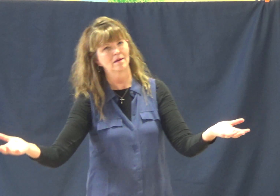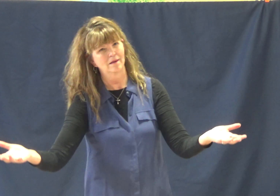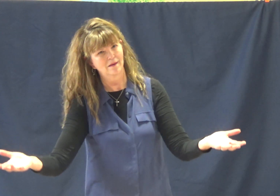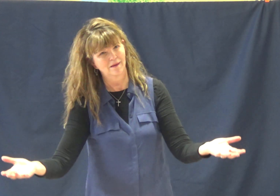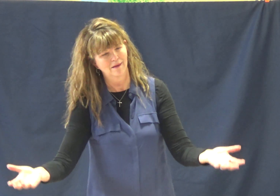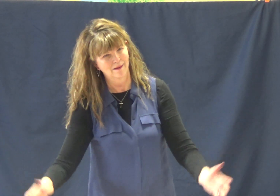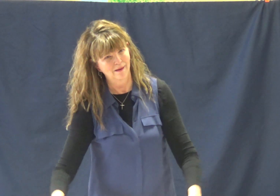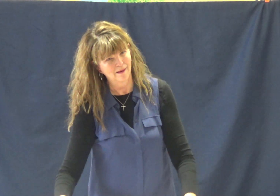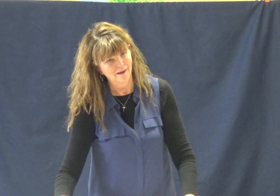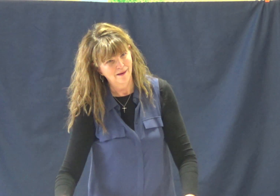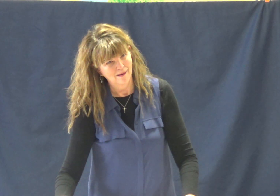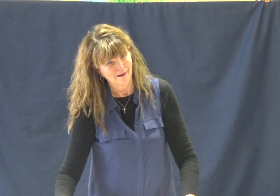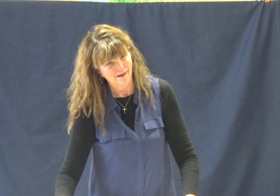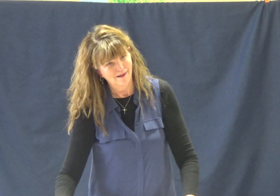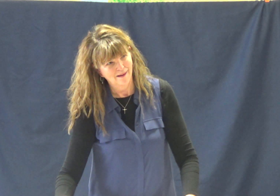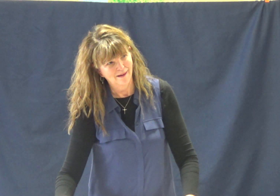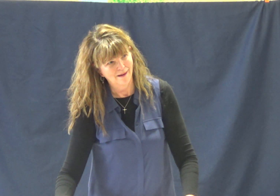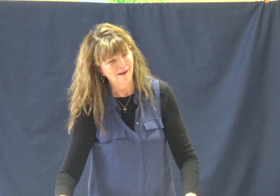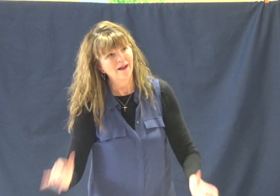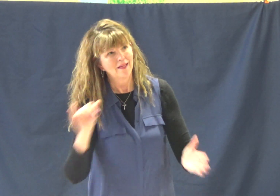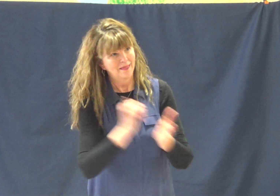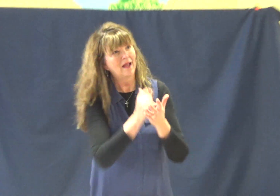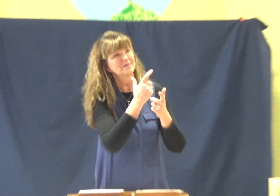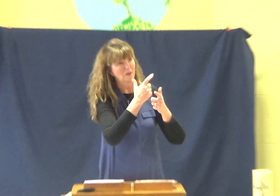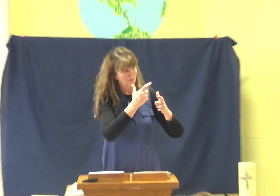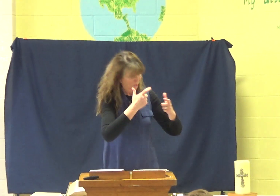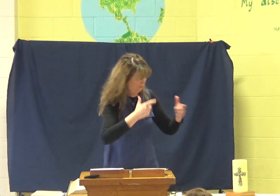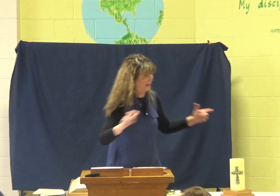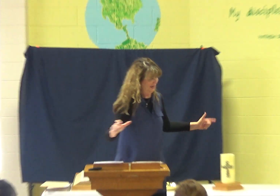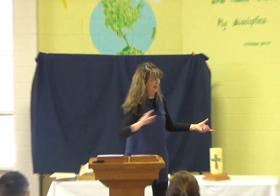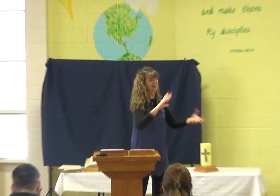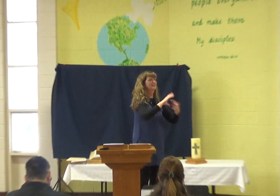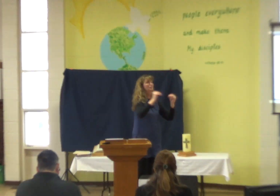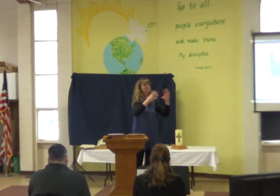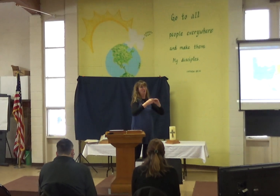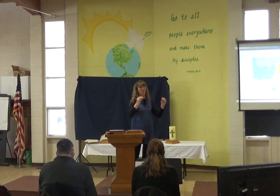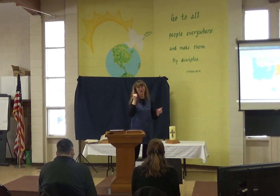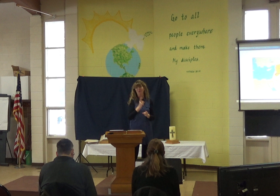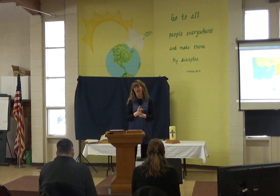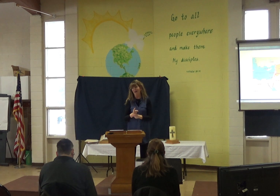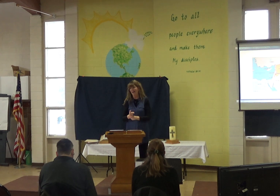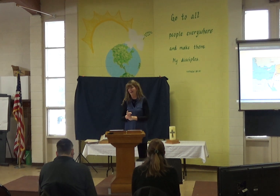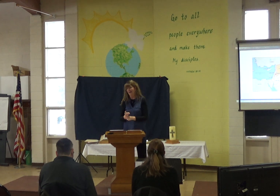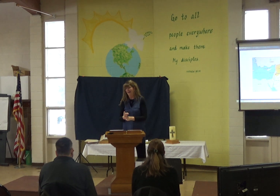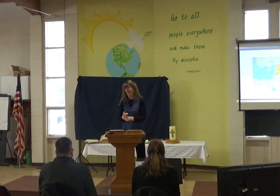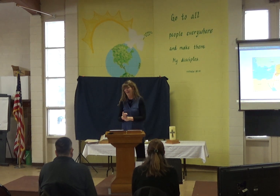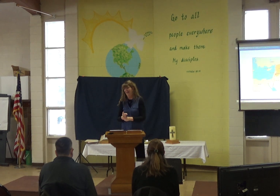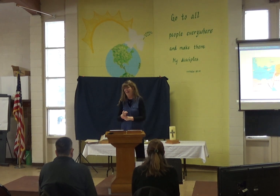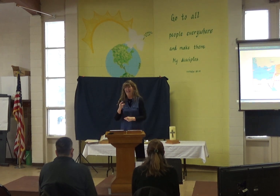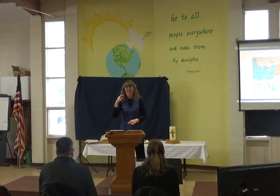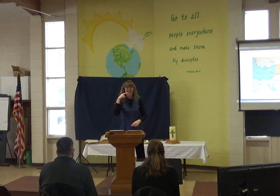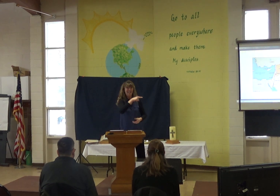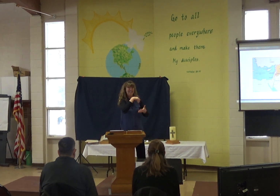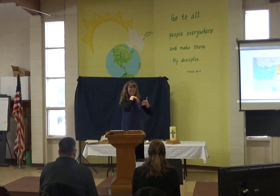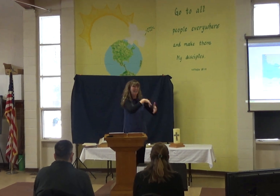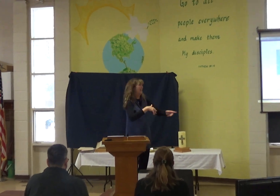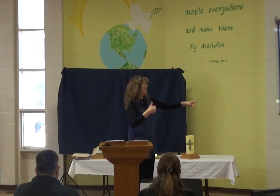Come on! Praise the Lord! That is a big, impactful story.